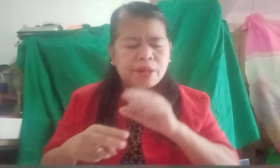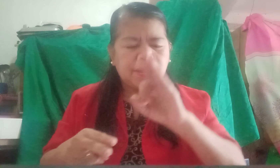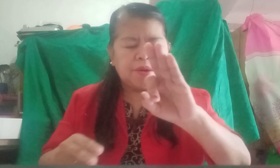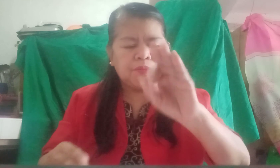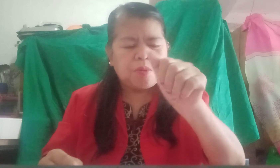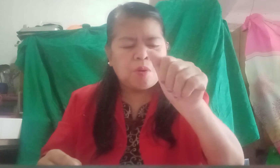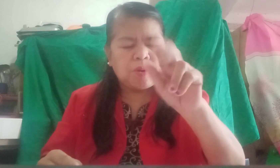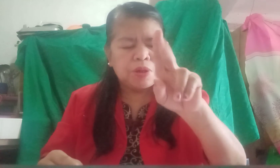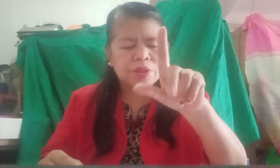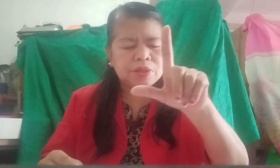the fault